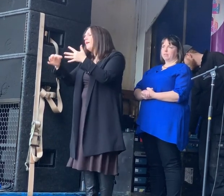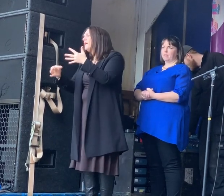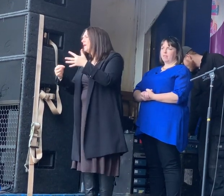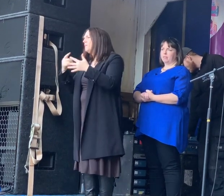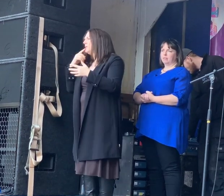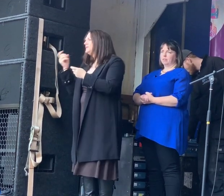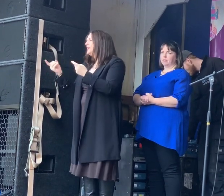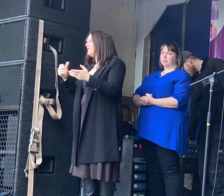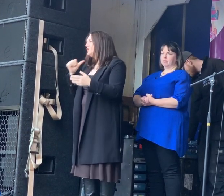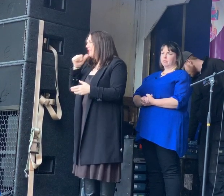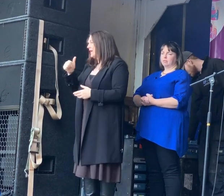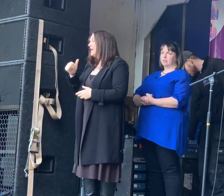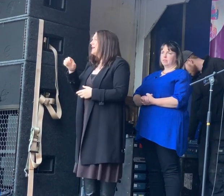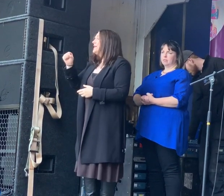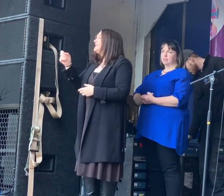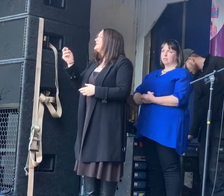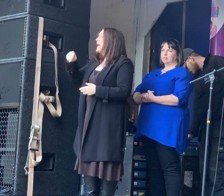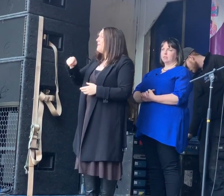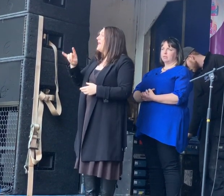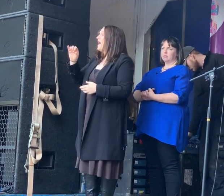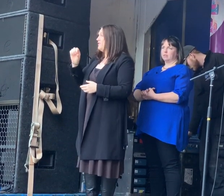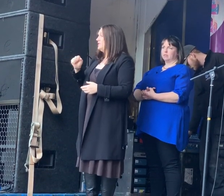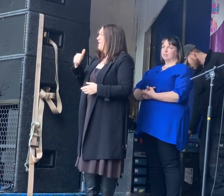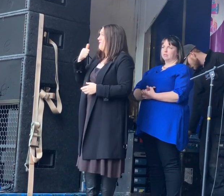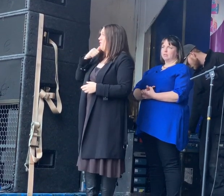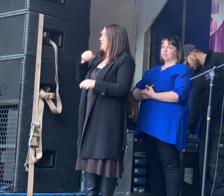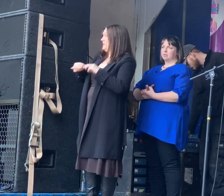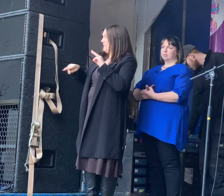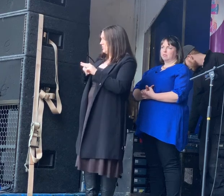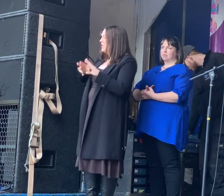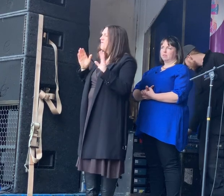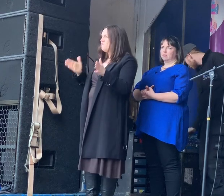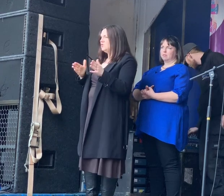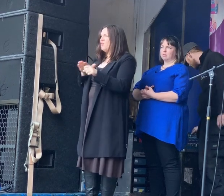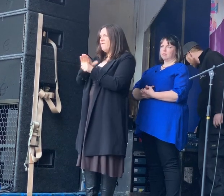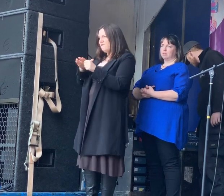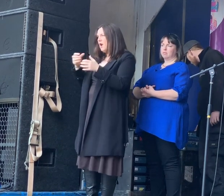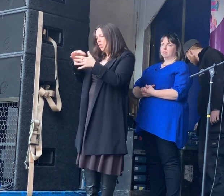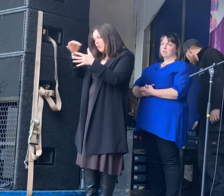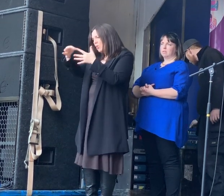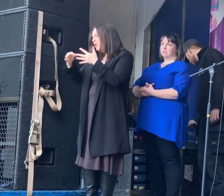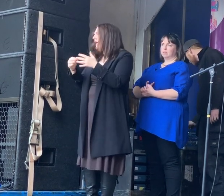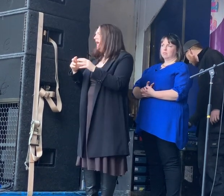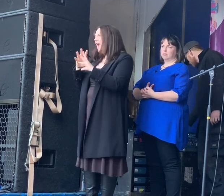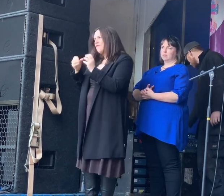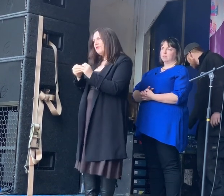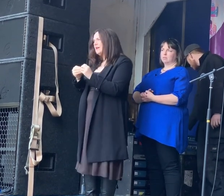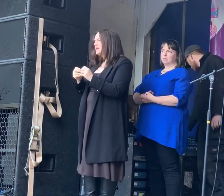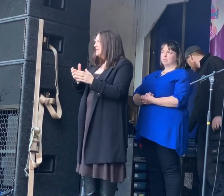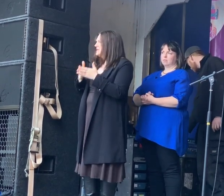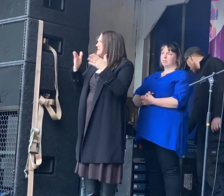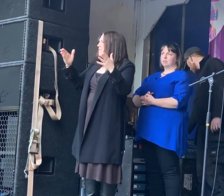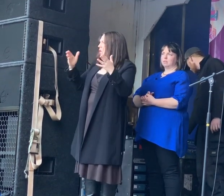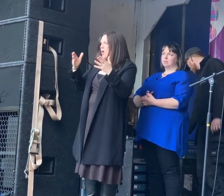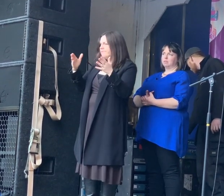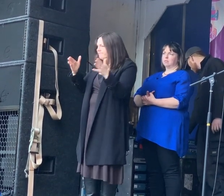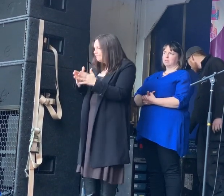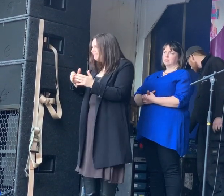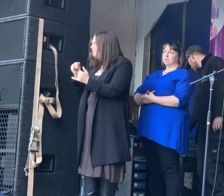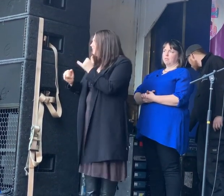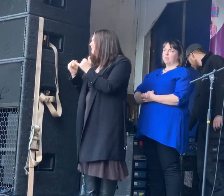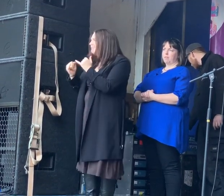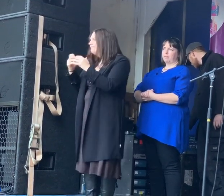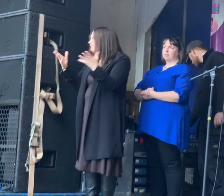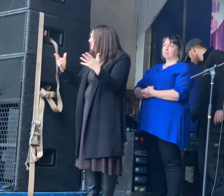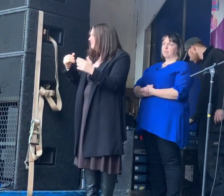nothing. Simon Harris has been the first minister that has followed through on everything, small details, bigger details, and